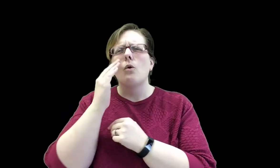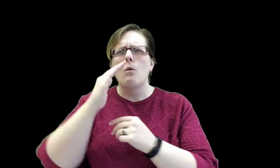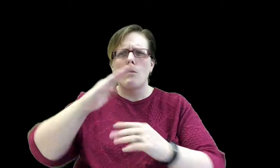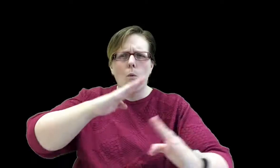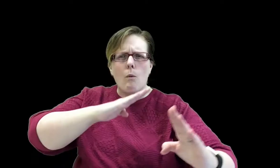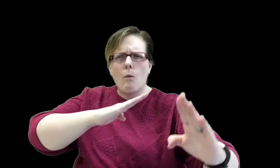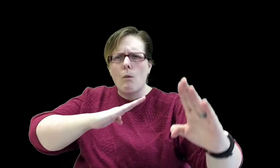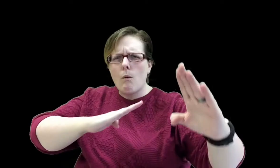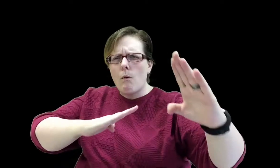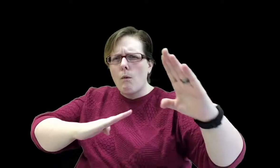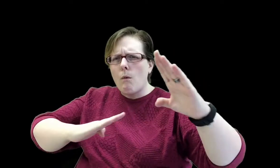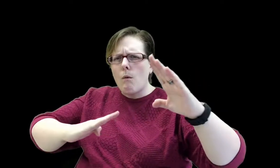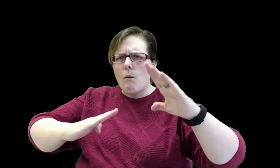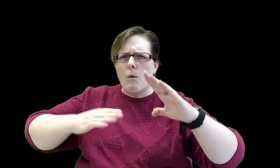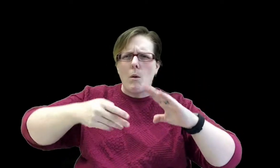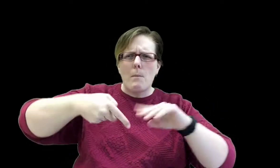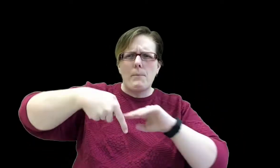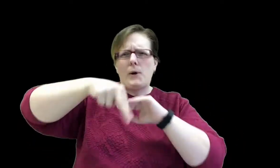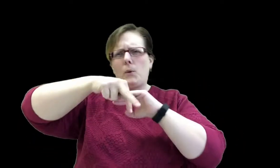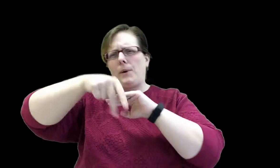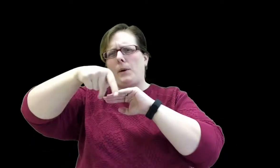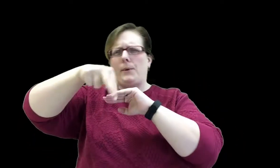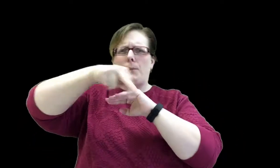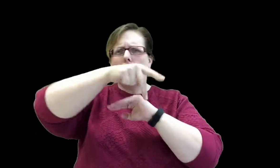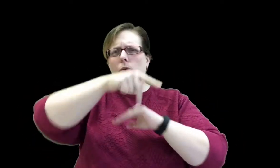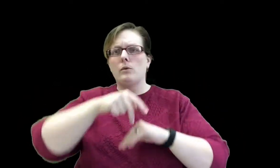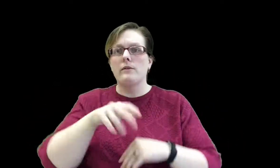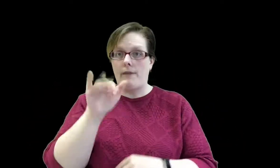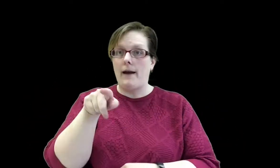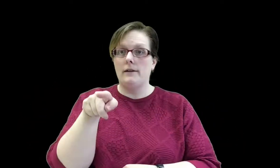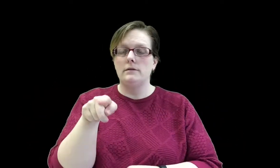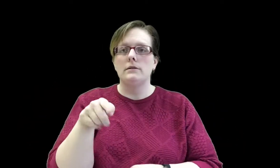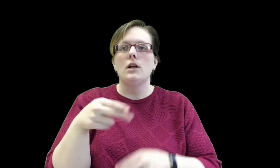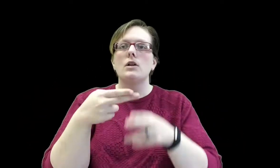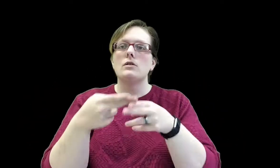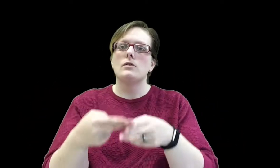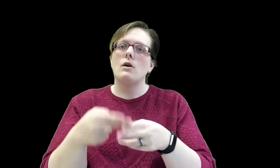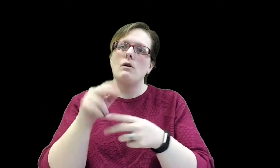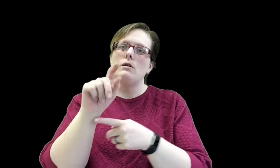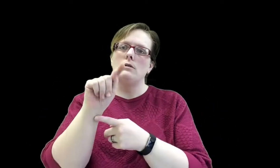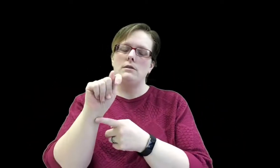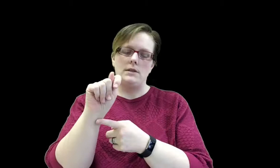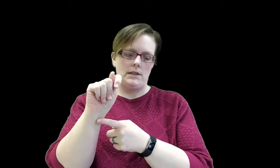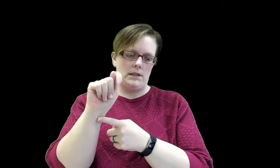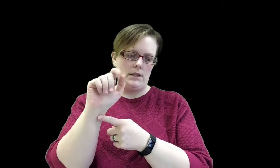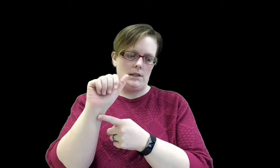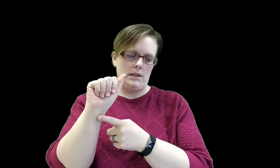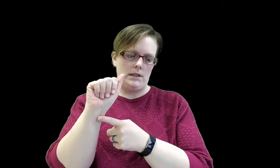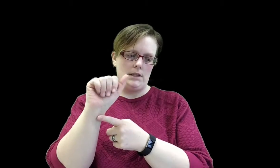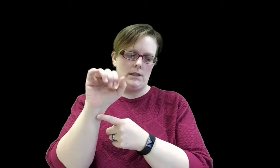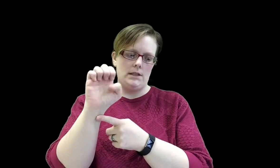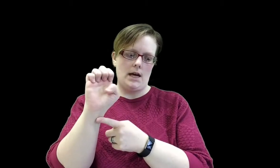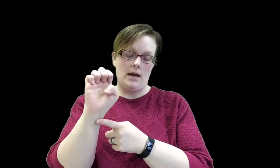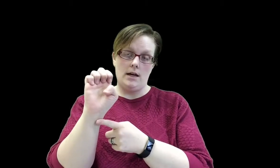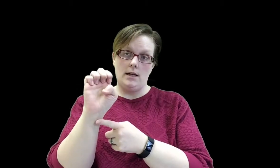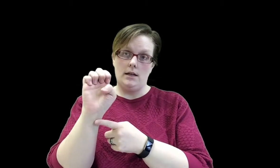You know, you've seen it in movies where the guys will fight and kick around. That's called